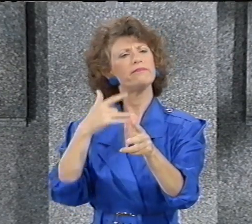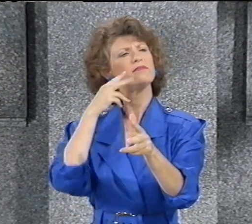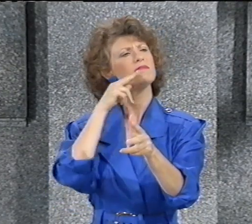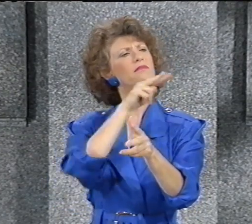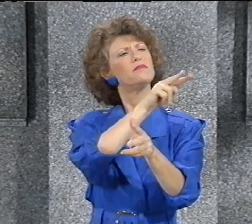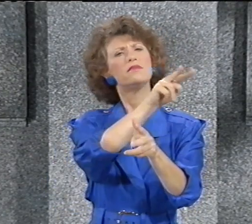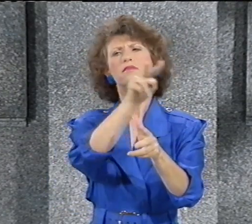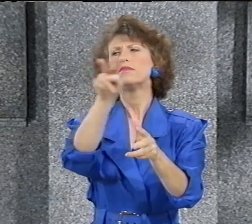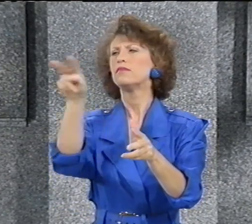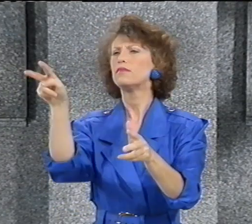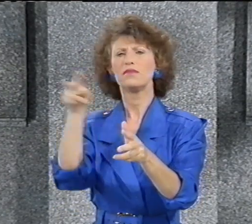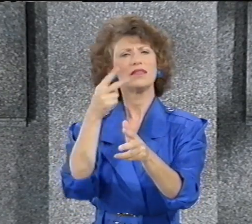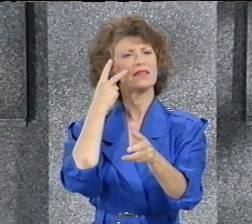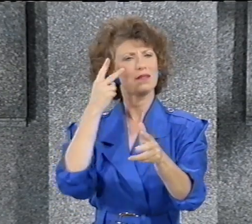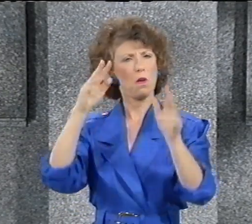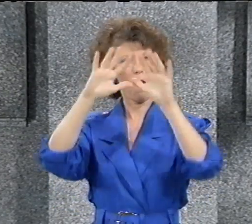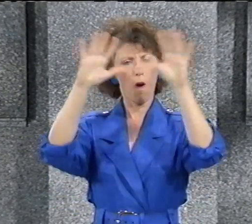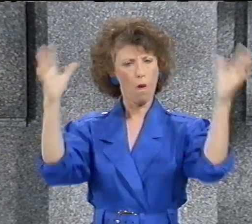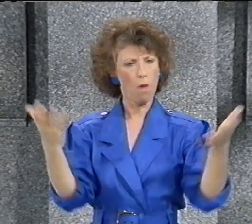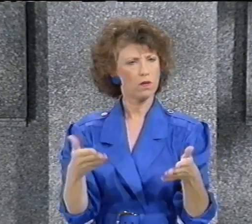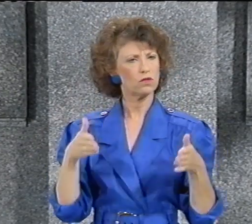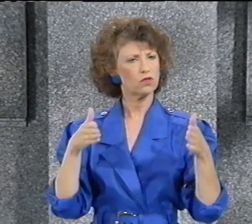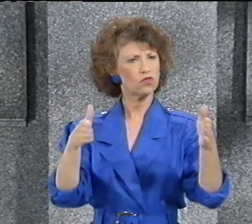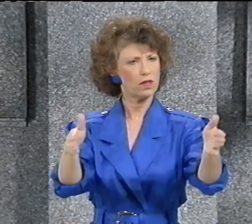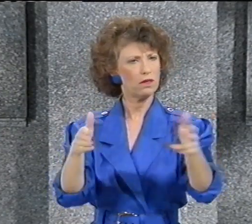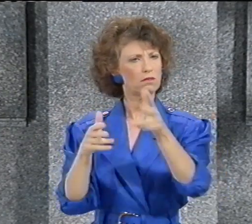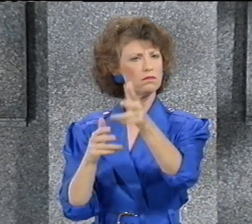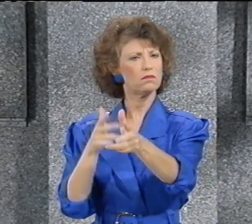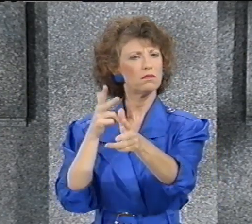front of you, but you still notice that the taillight is out.